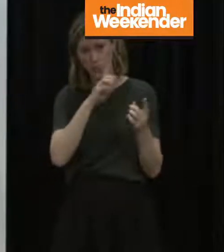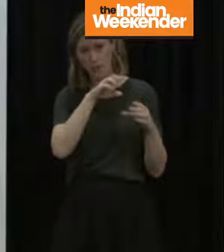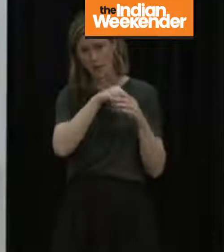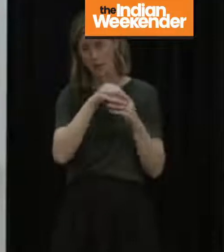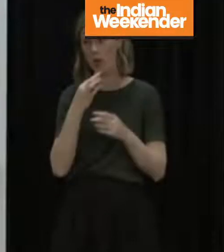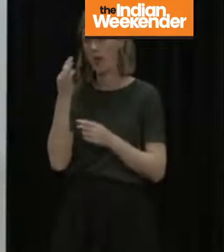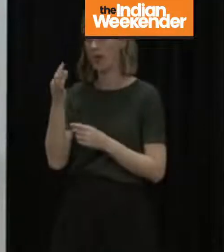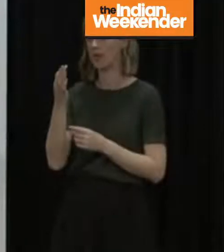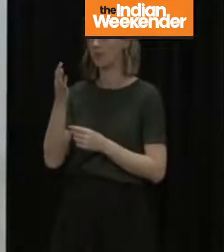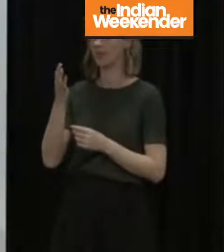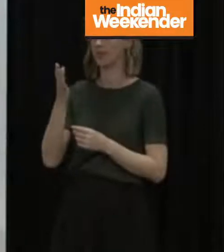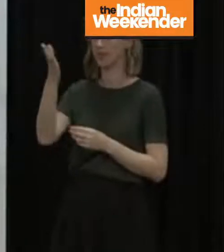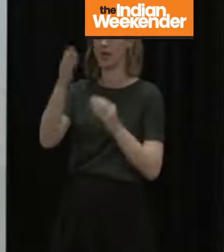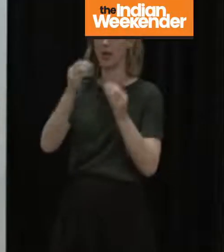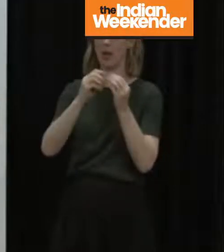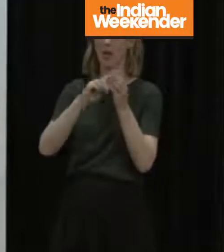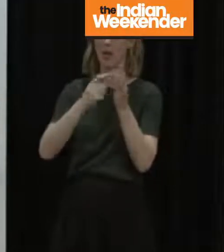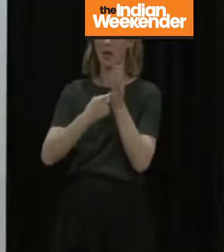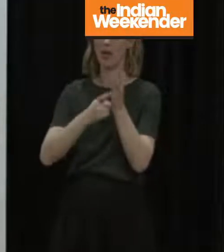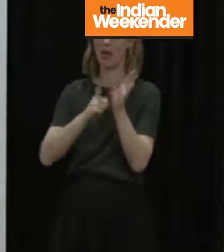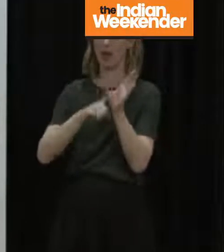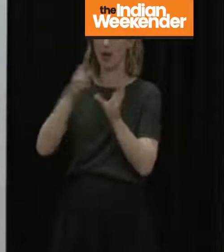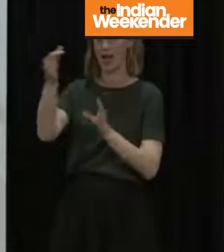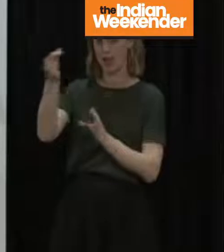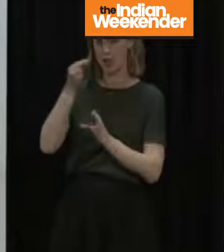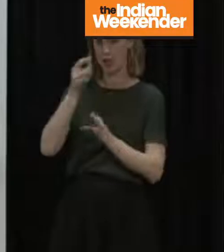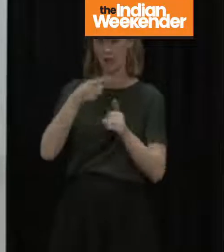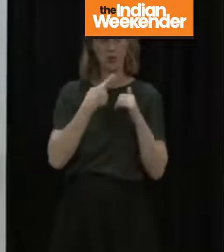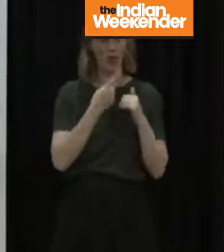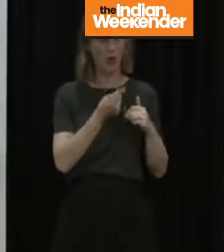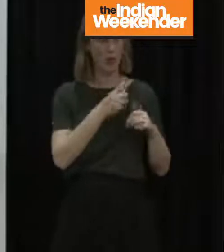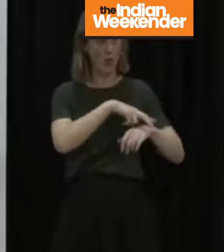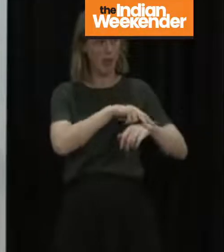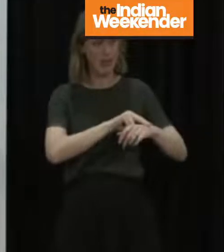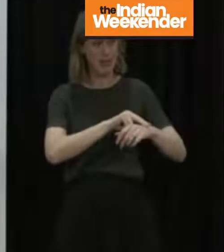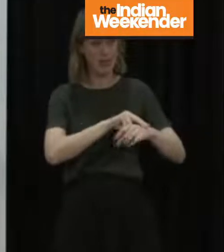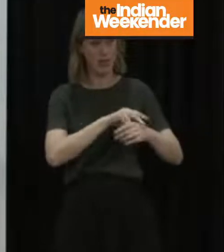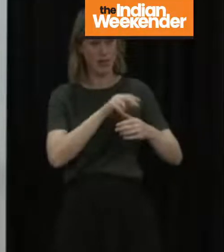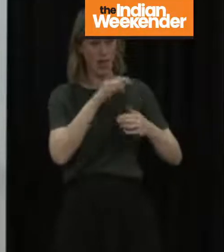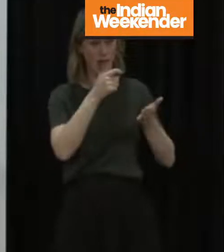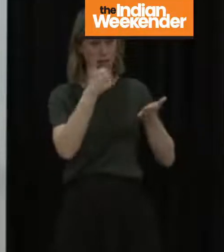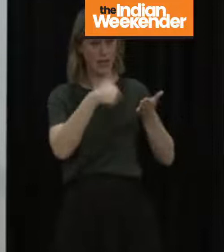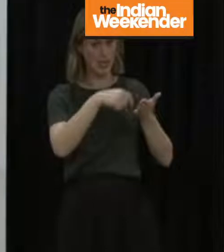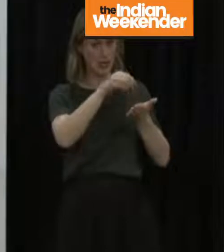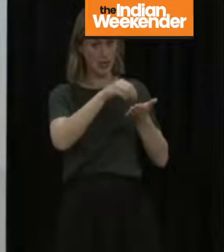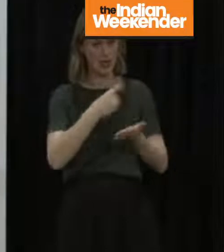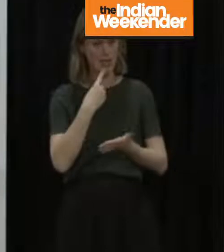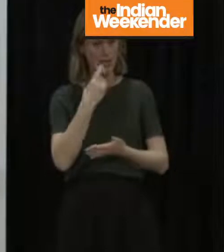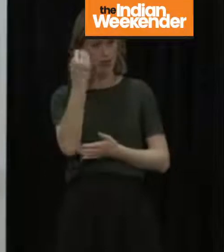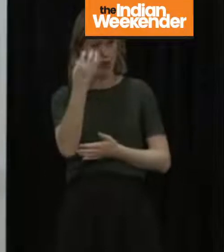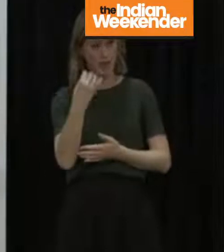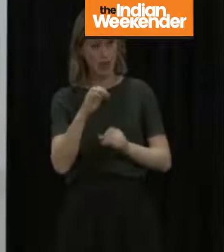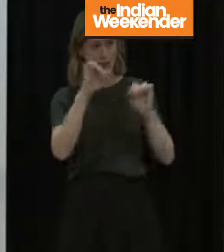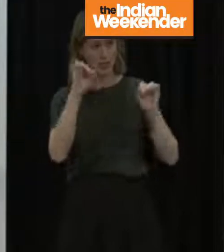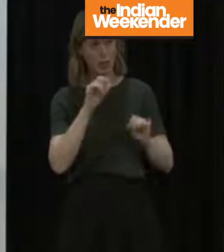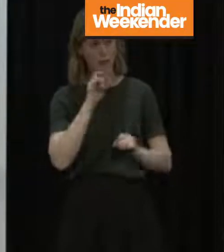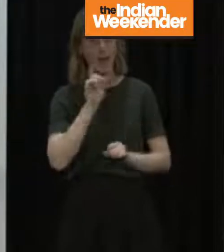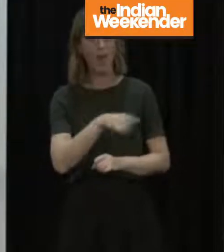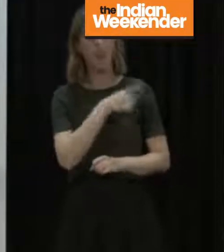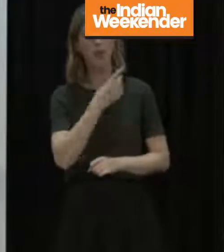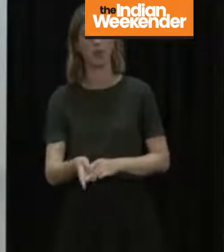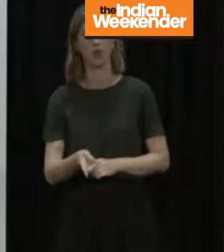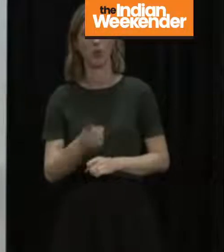apply. Sorry, Barry, I did say. Have you been advised by the police in writing that the traffic light system is going to be impossible